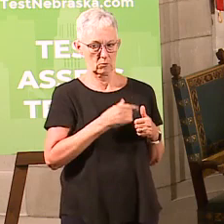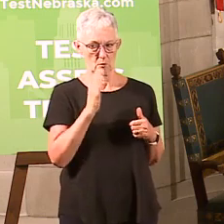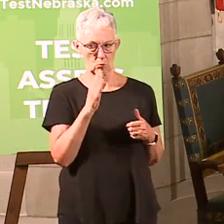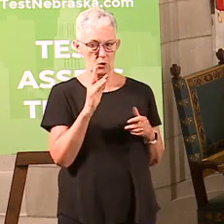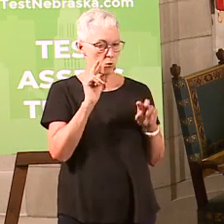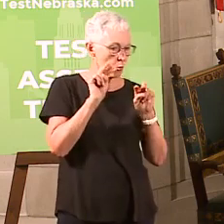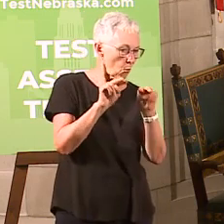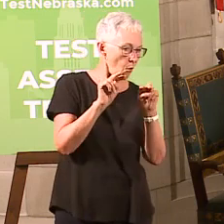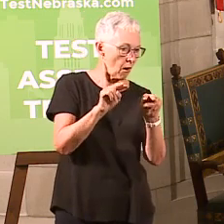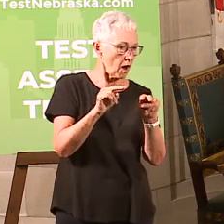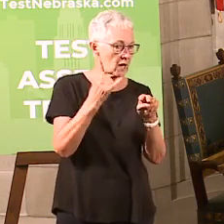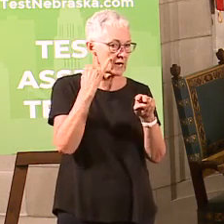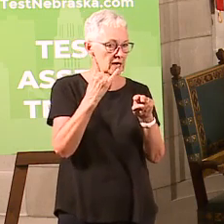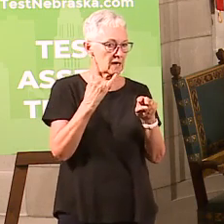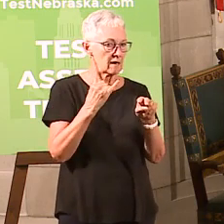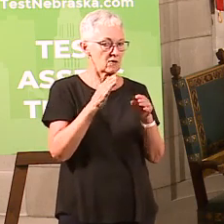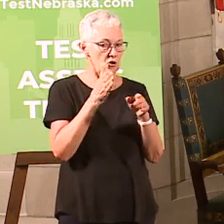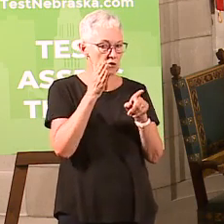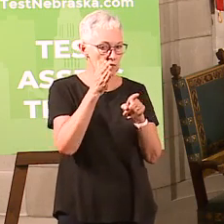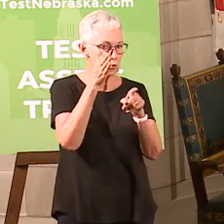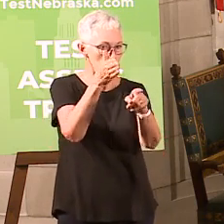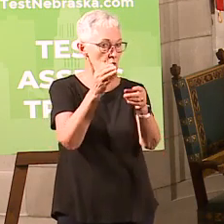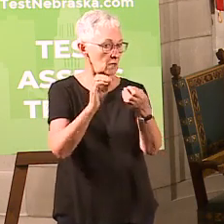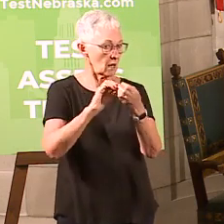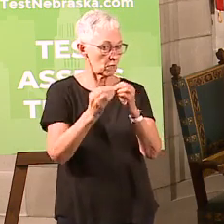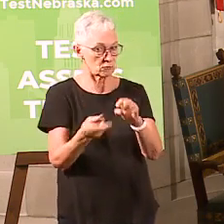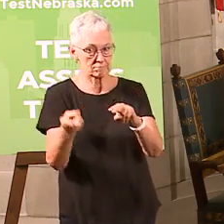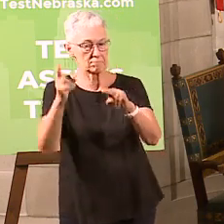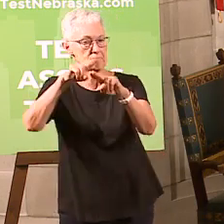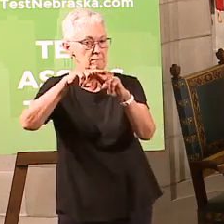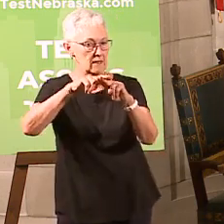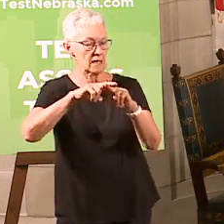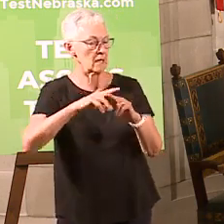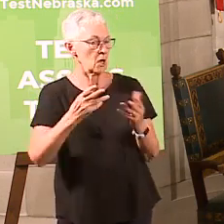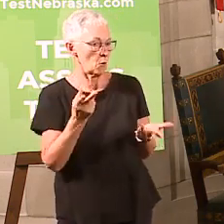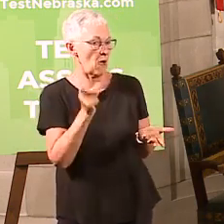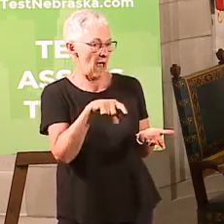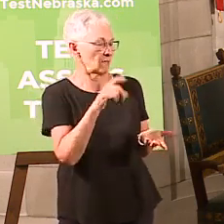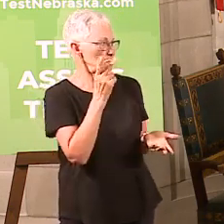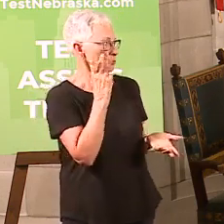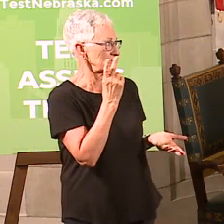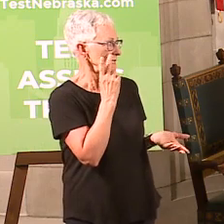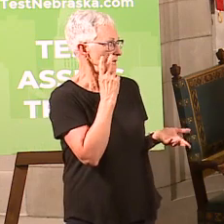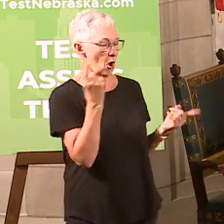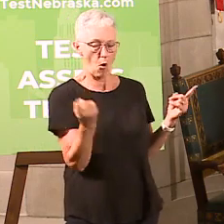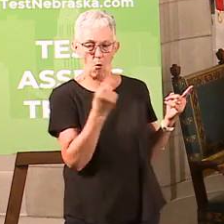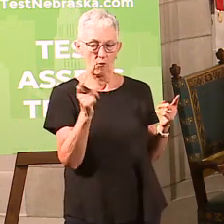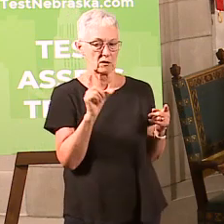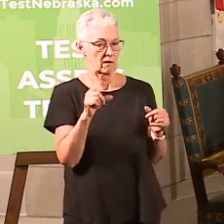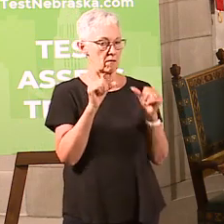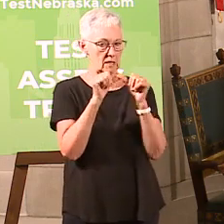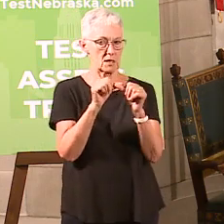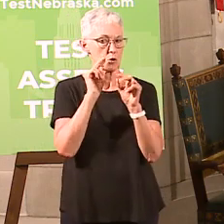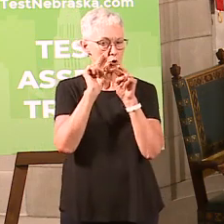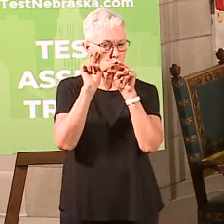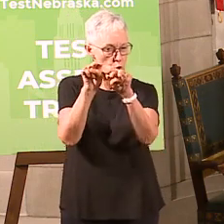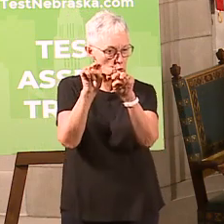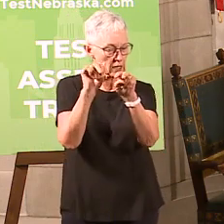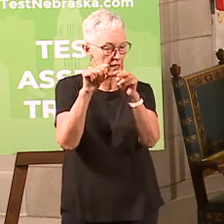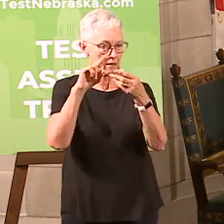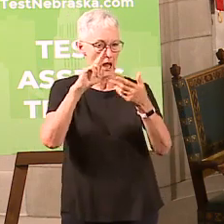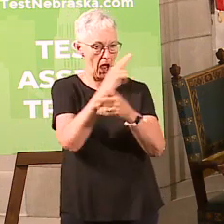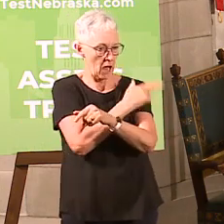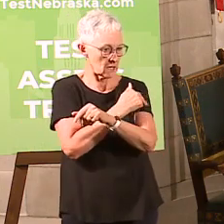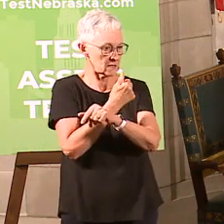future outbreaks and how we're going to handle them. And ultimately, it will all get back to that hospital capacity at the top, making sure that we continue to have that